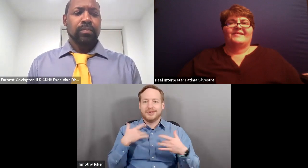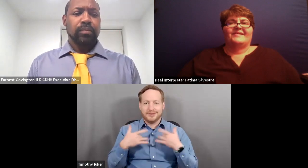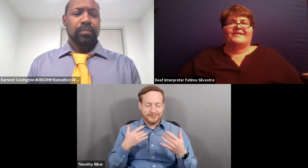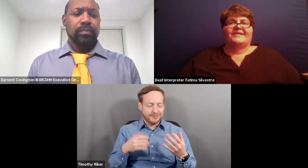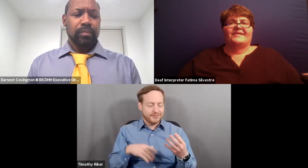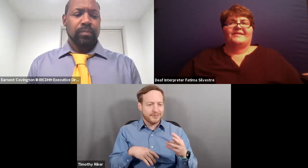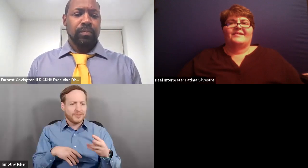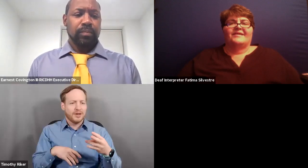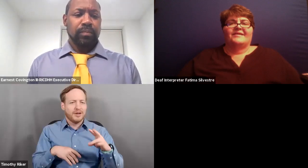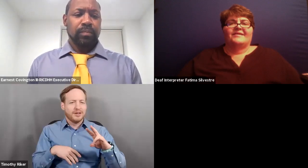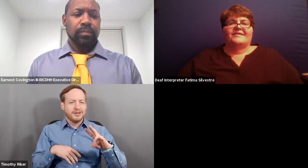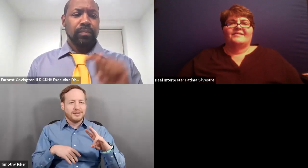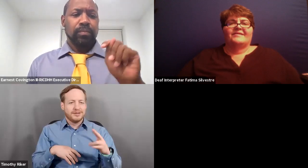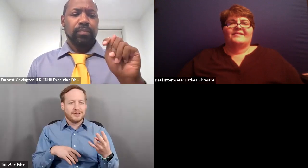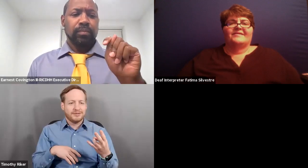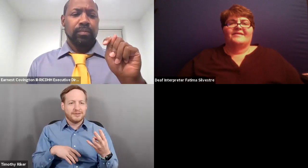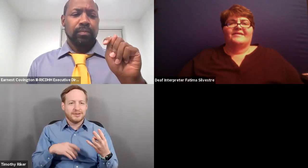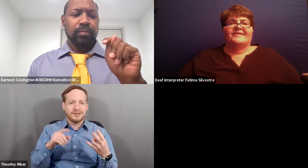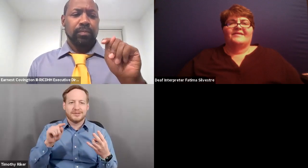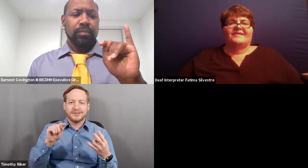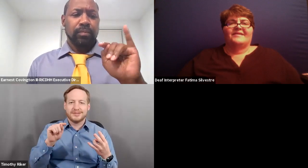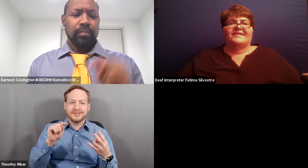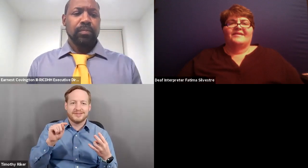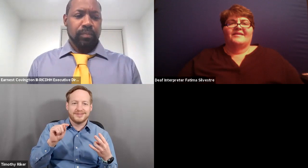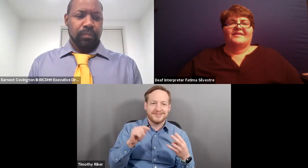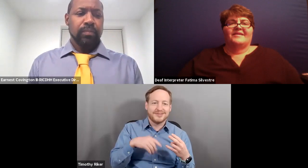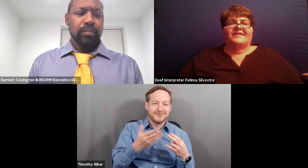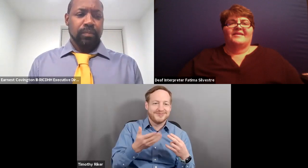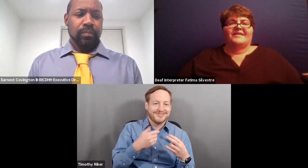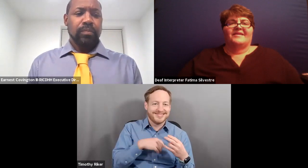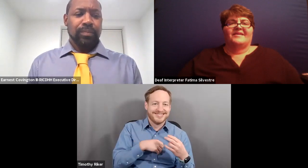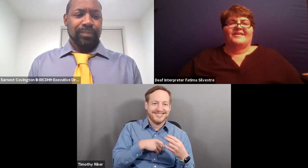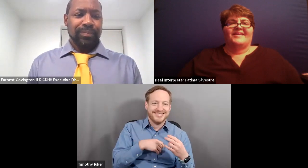just recently joined the commission. We're very excited to have her.